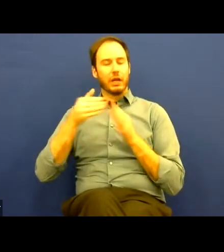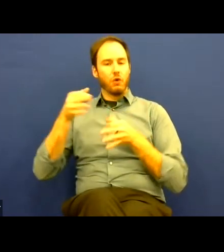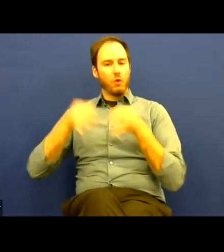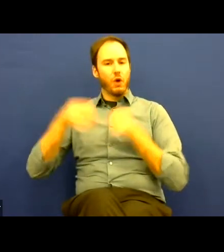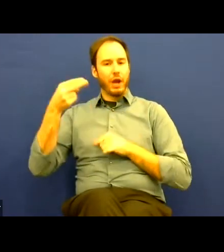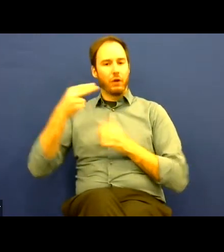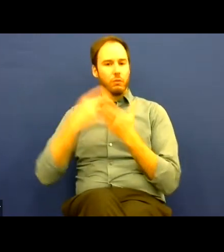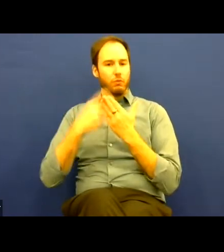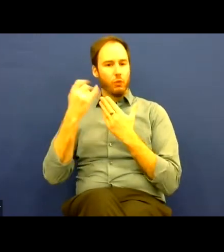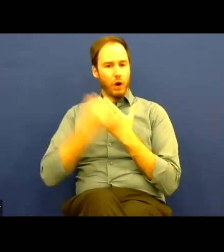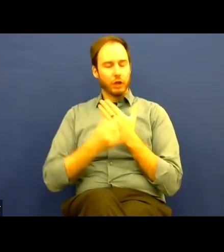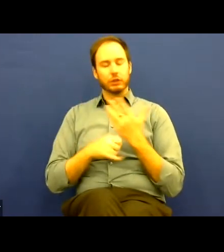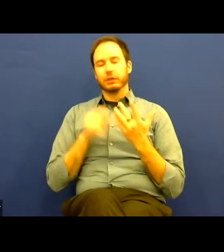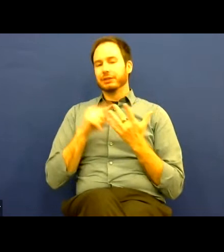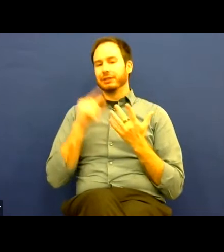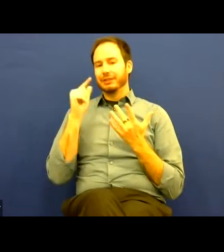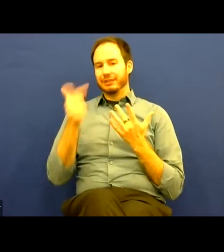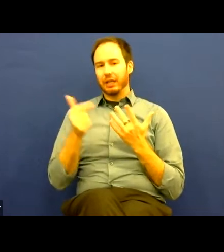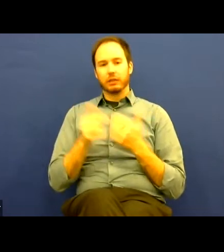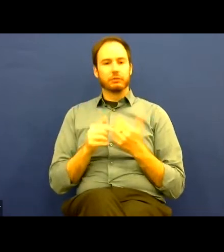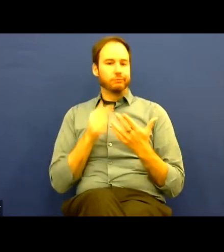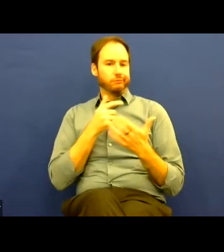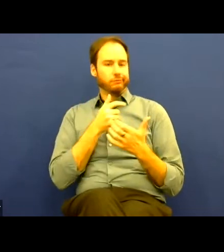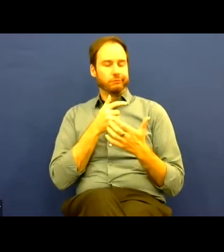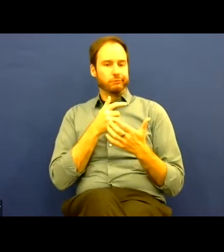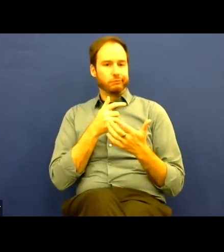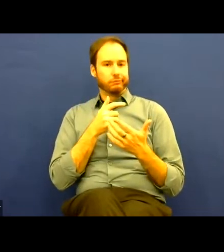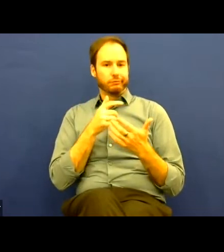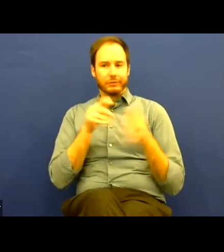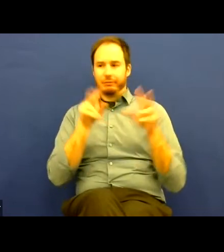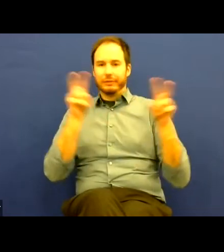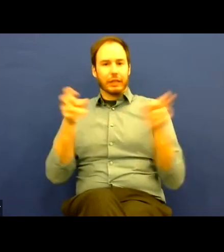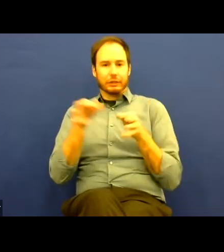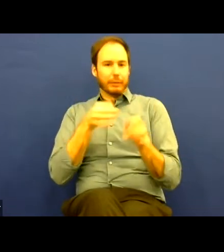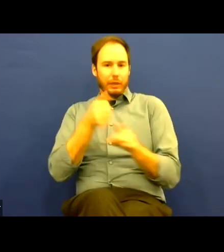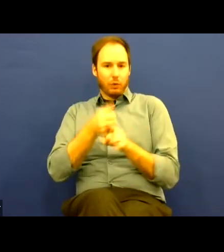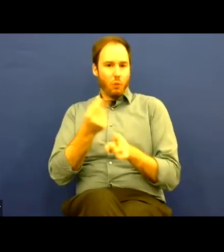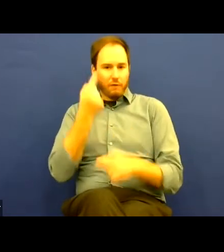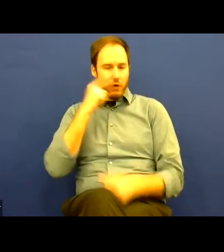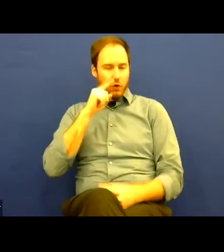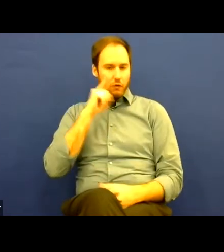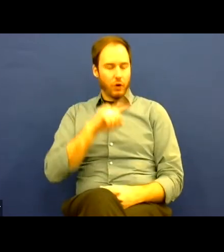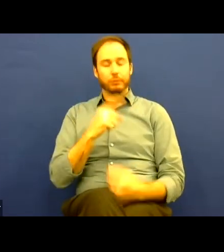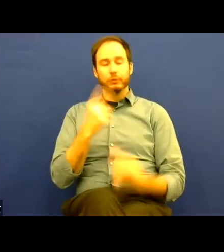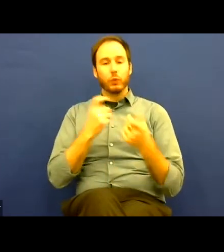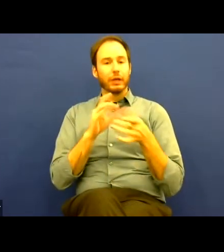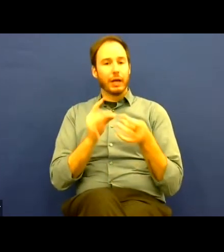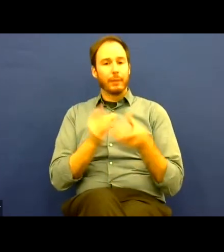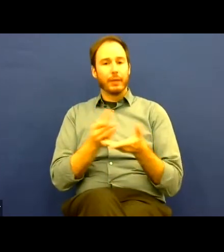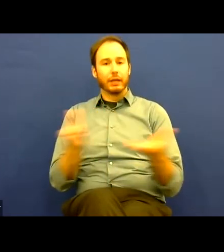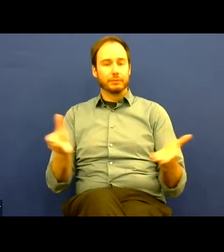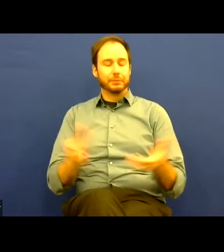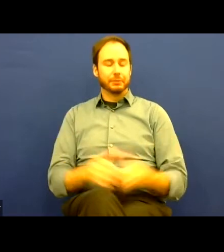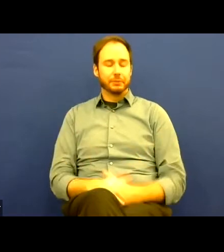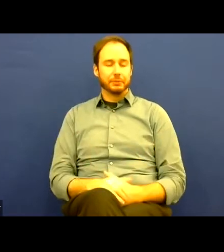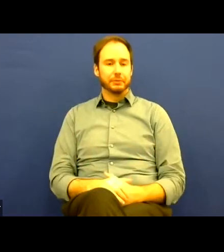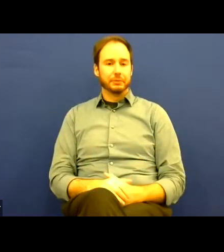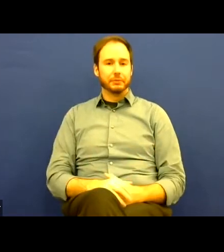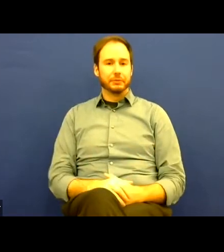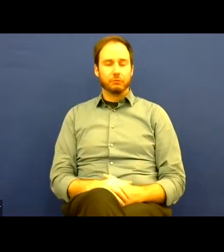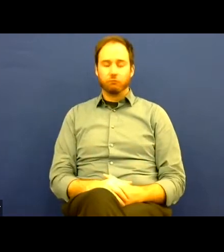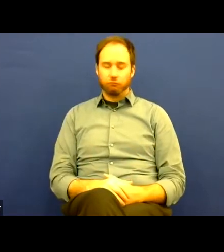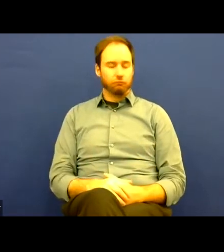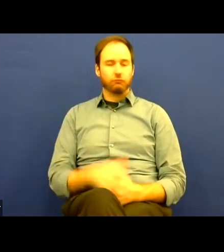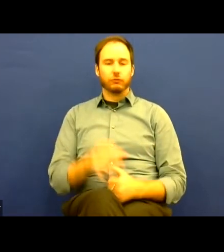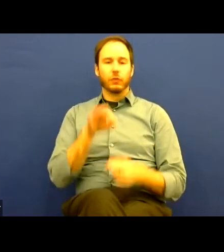Second. This one's pretty self-explanatory. Any questions, comments?